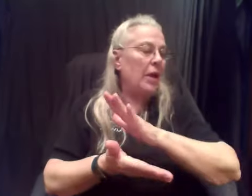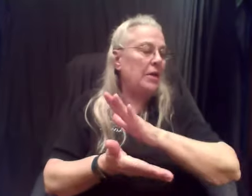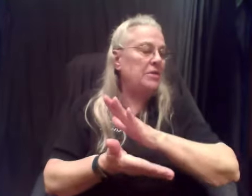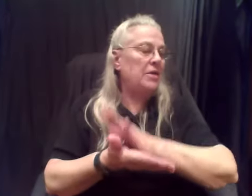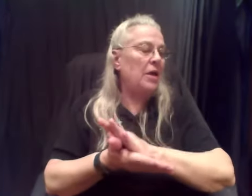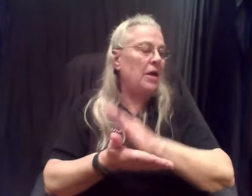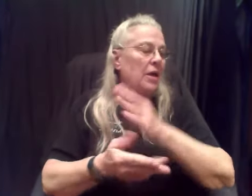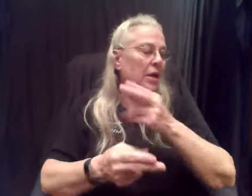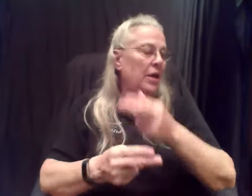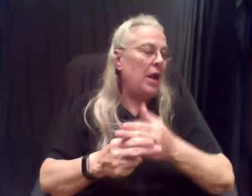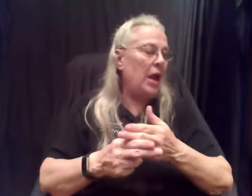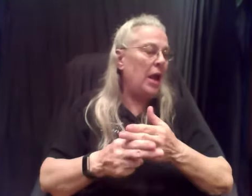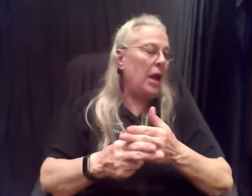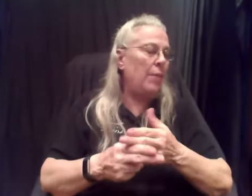Praise the name of